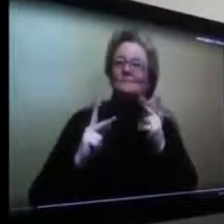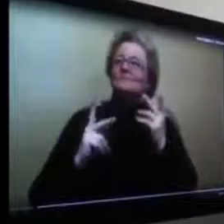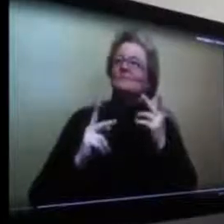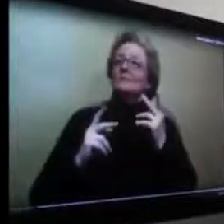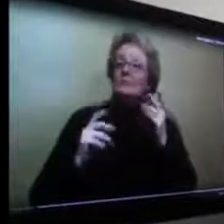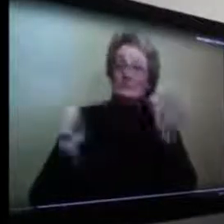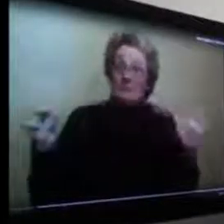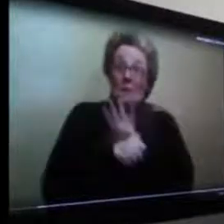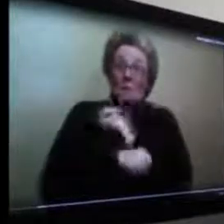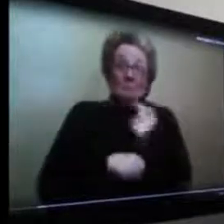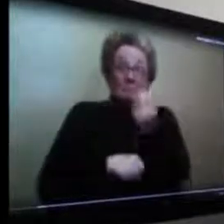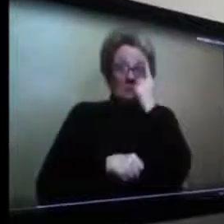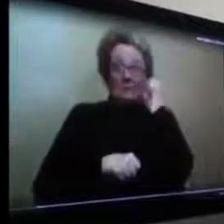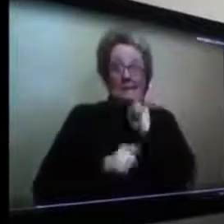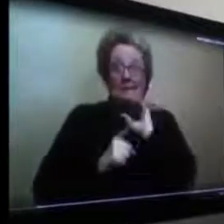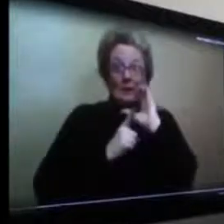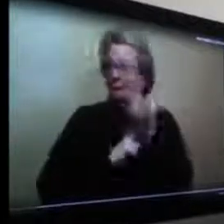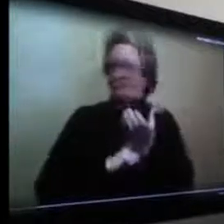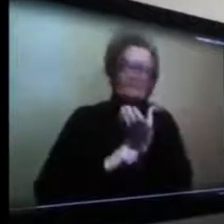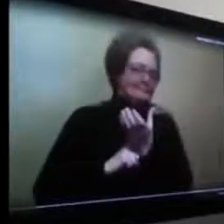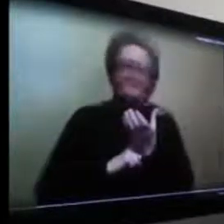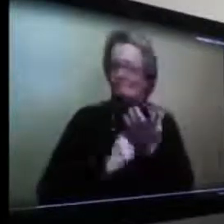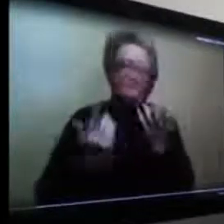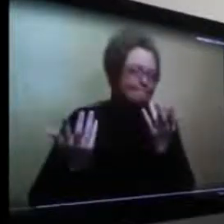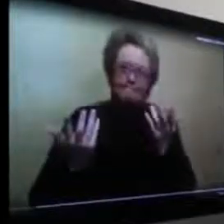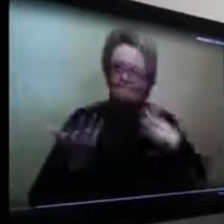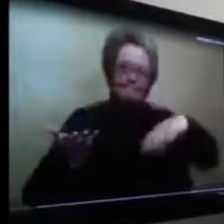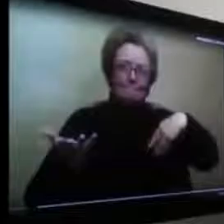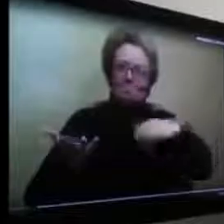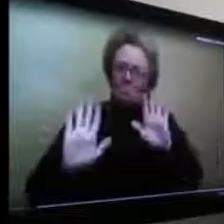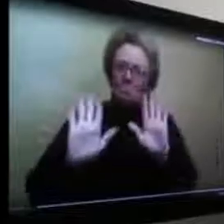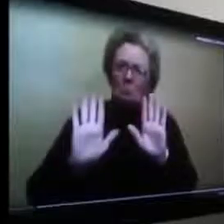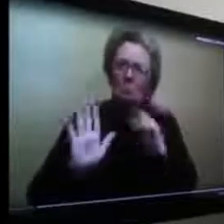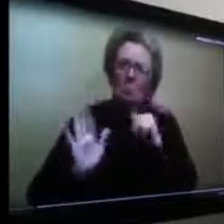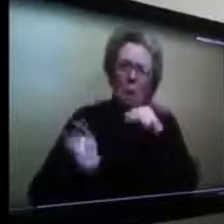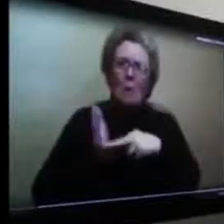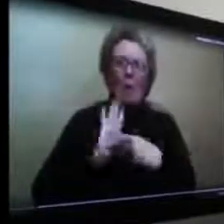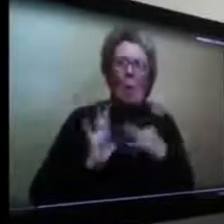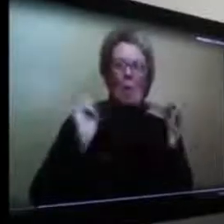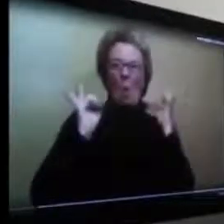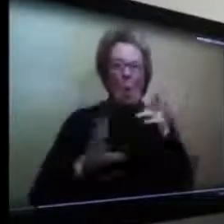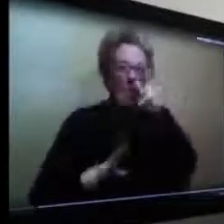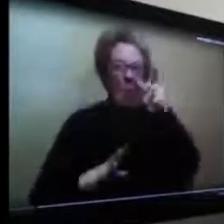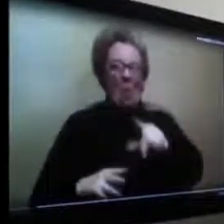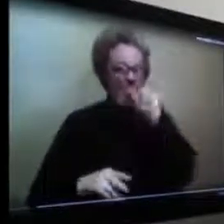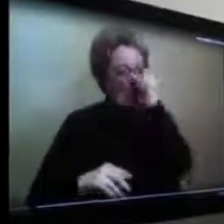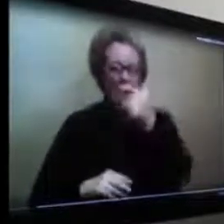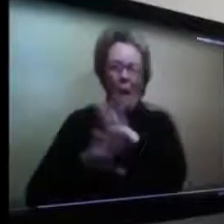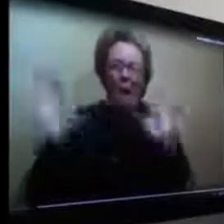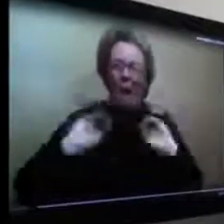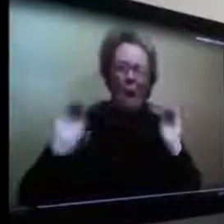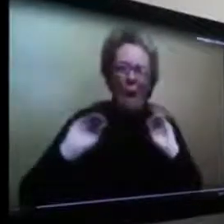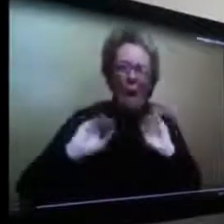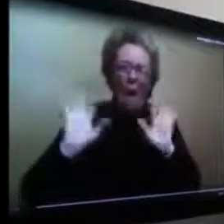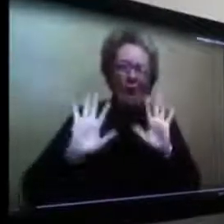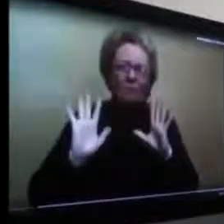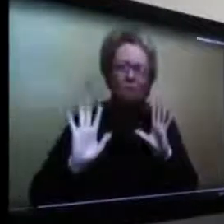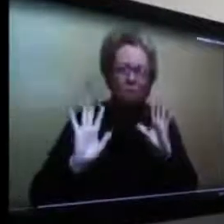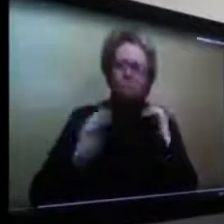deaf people don't fully understand deaf culture, and I don't mean to blame them or say that they're terrible